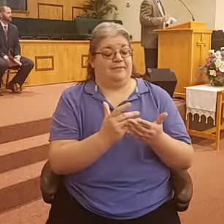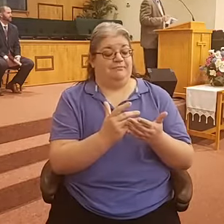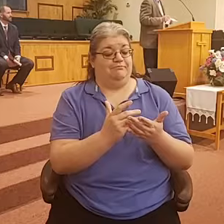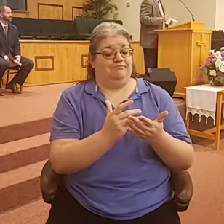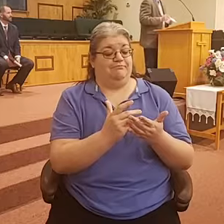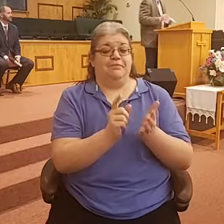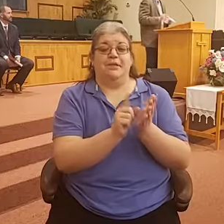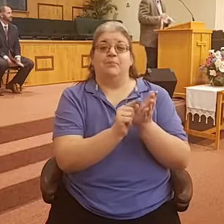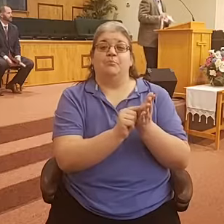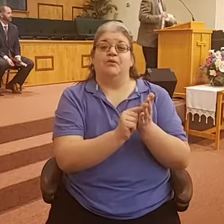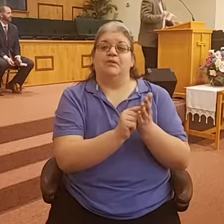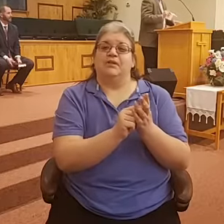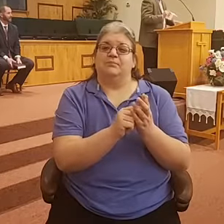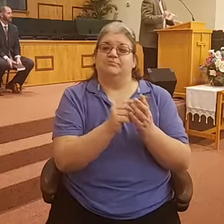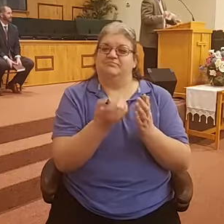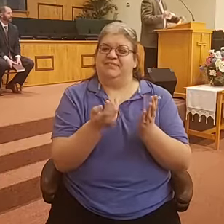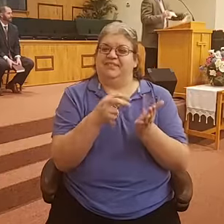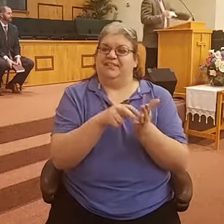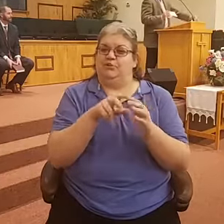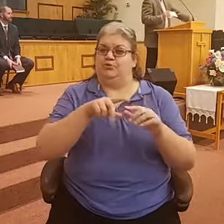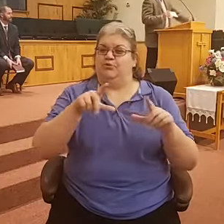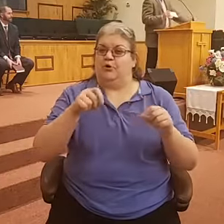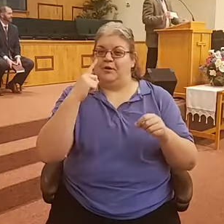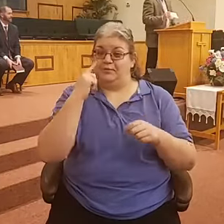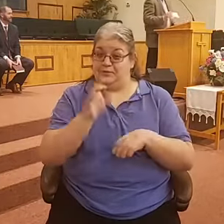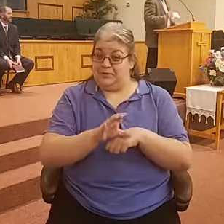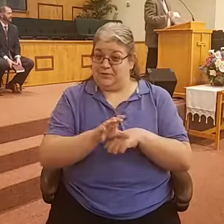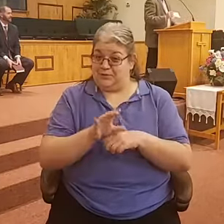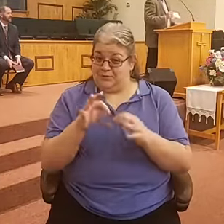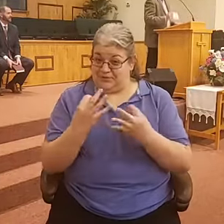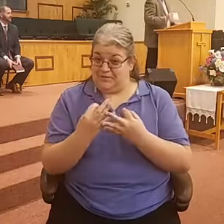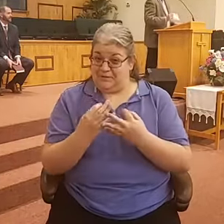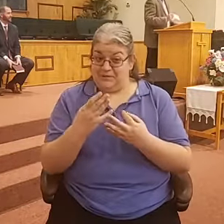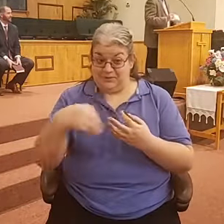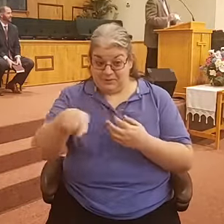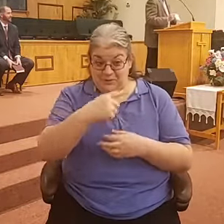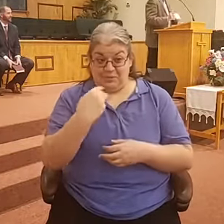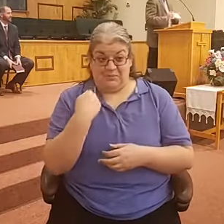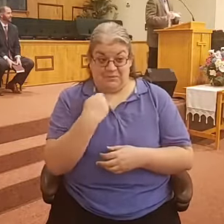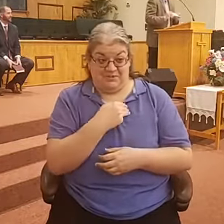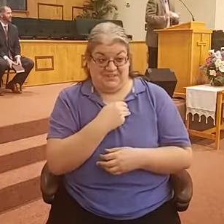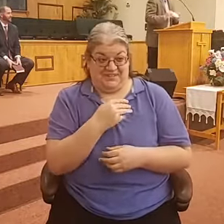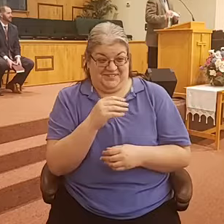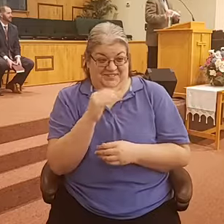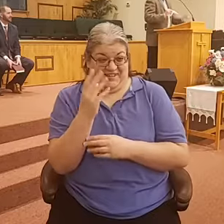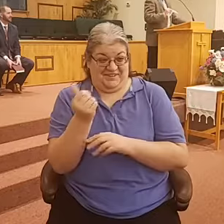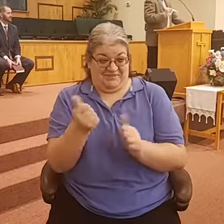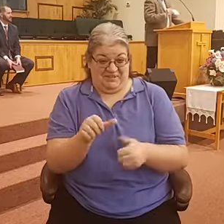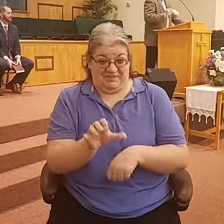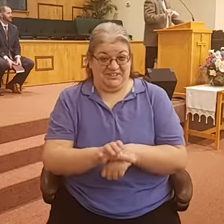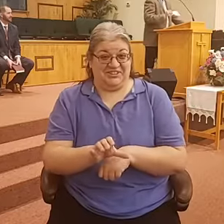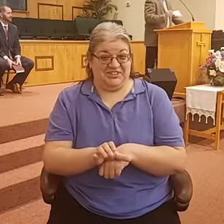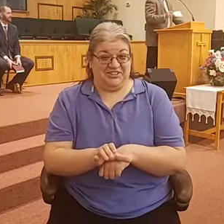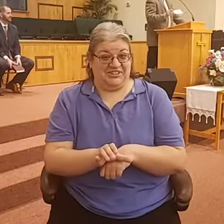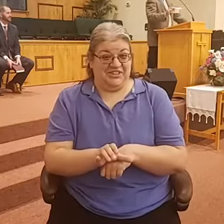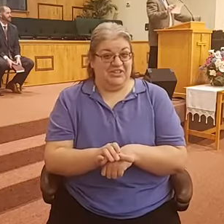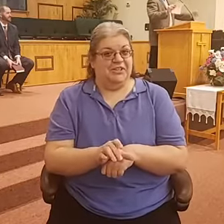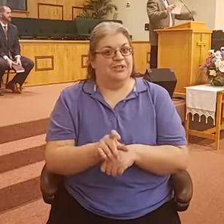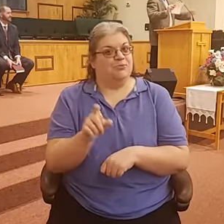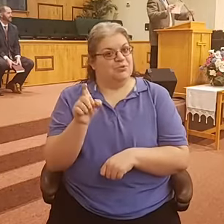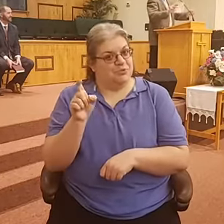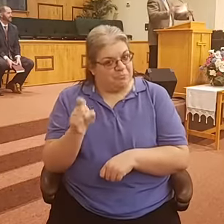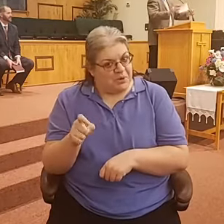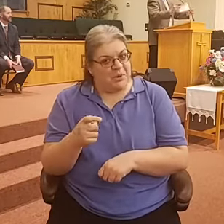family, and so for all of you that are members of Lighthouse Baptist Church, you were supposed to